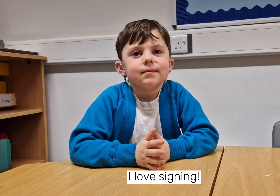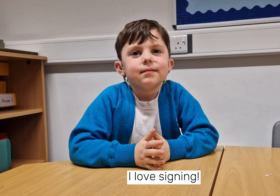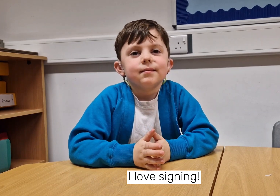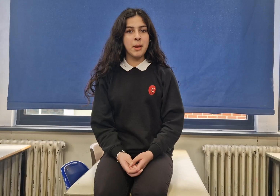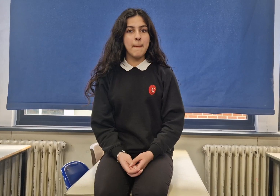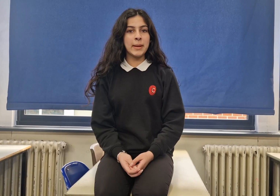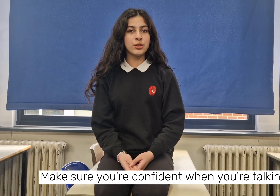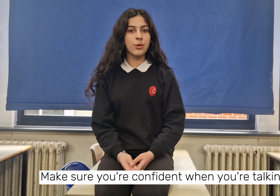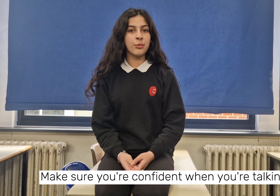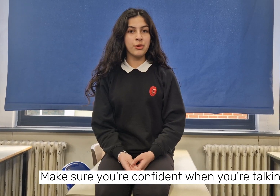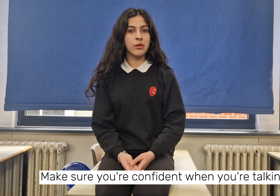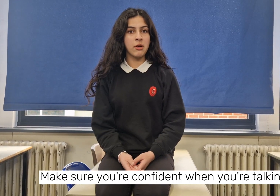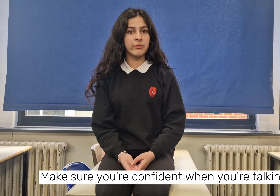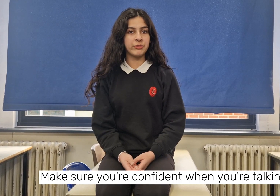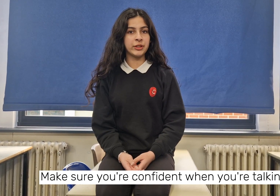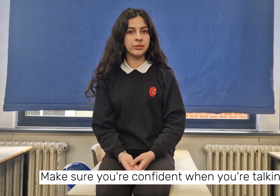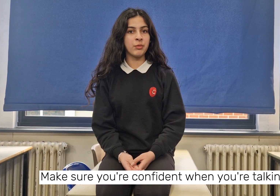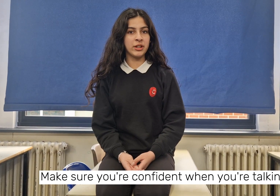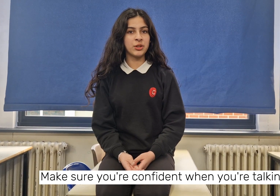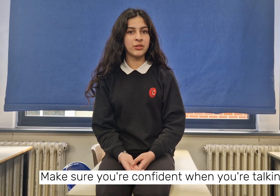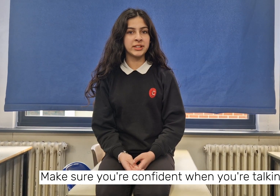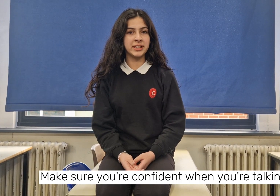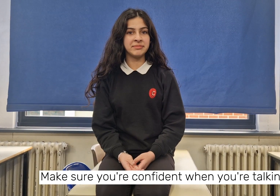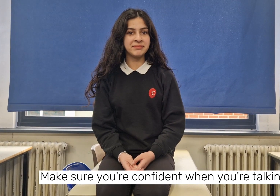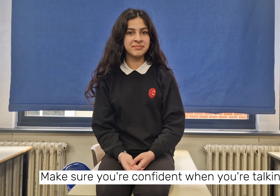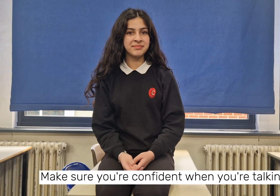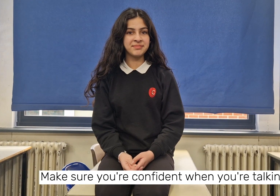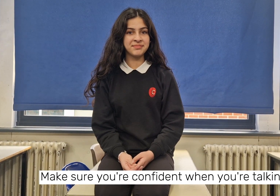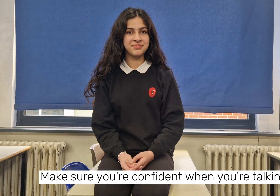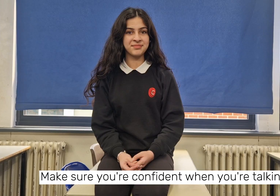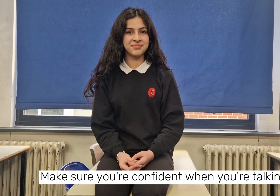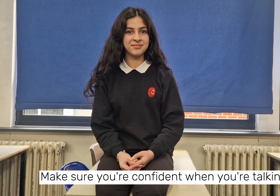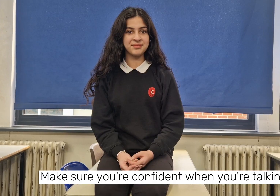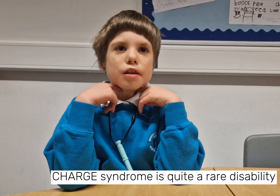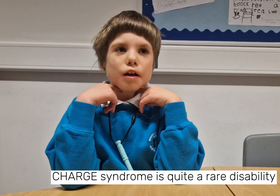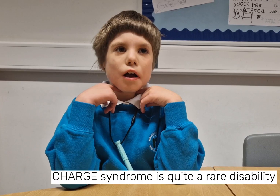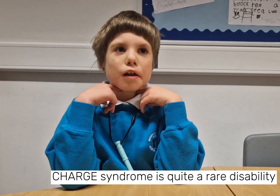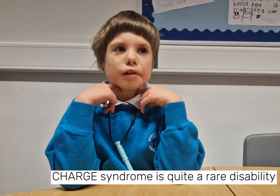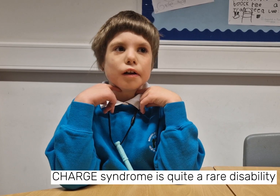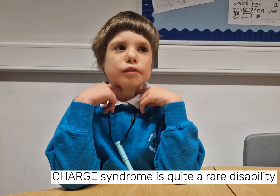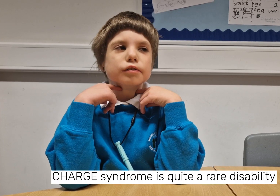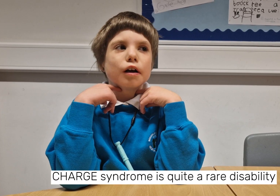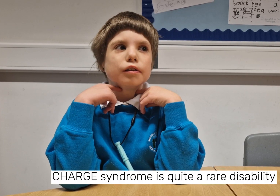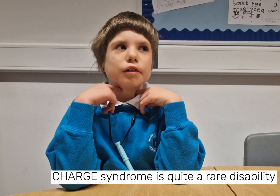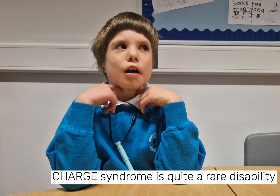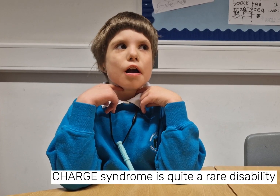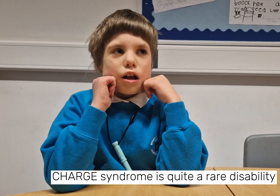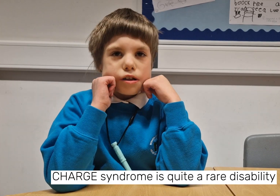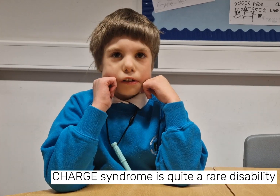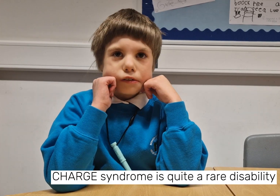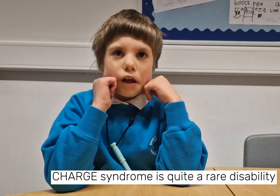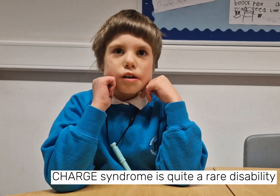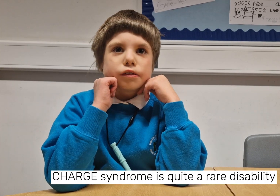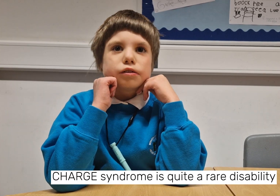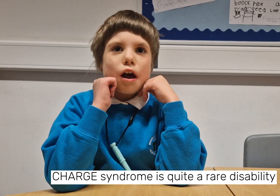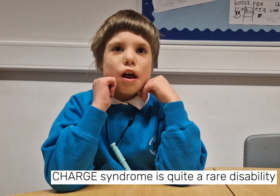I sure your confidence when you're talking. when The children is quite a very